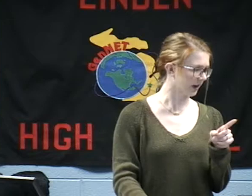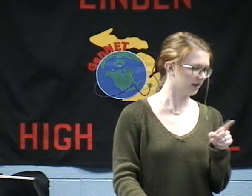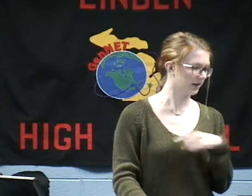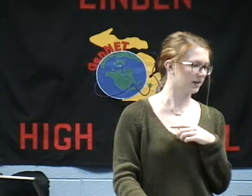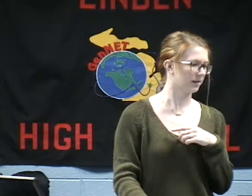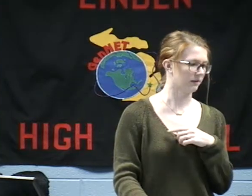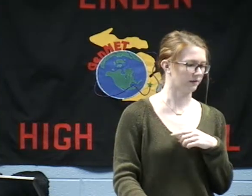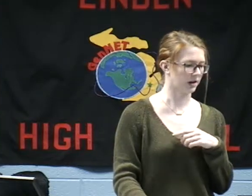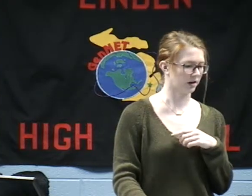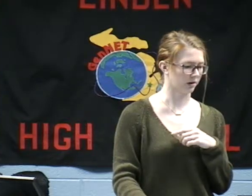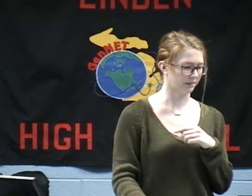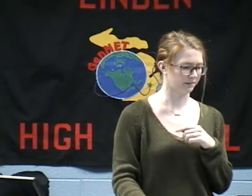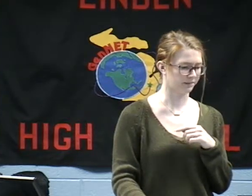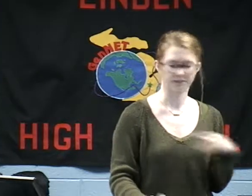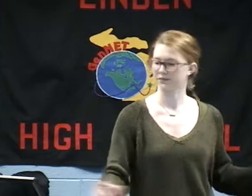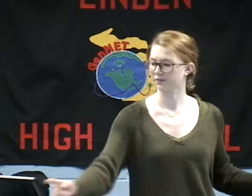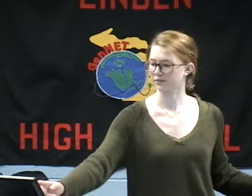sentences. This is 50. Okay.